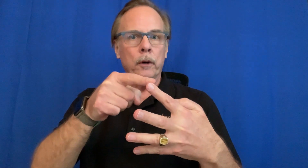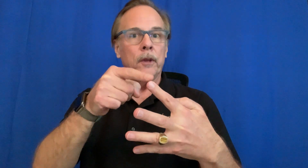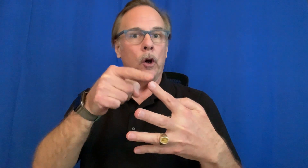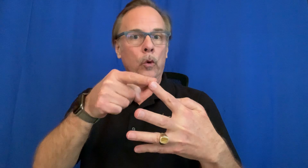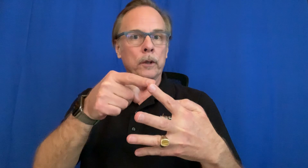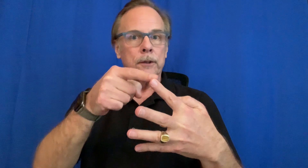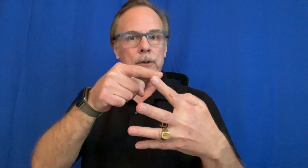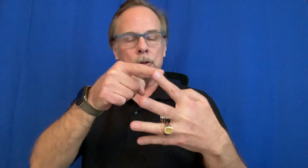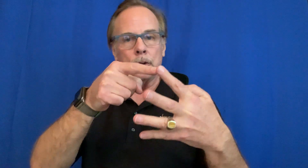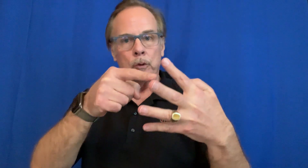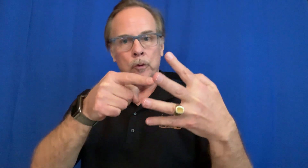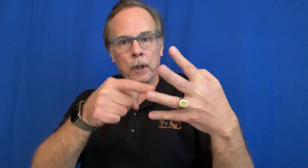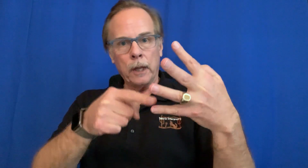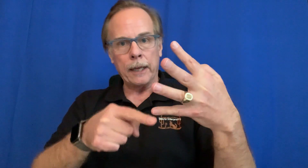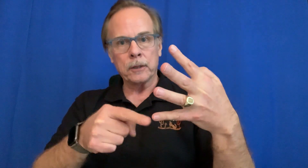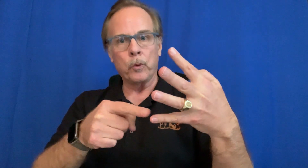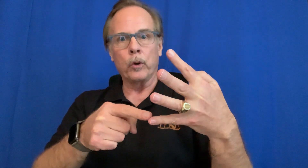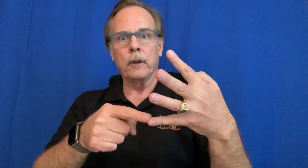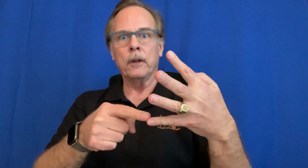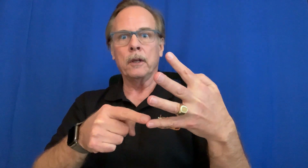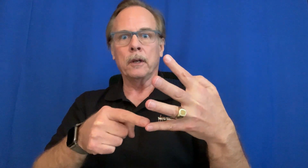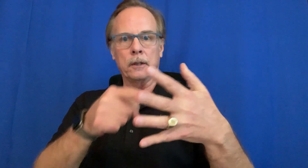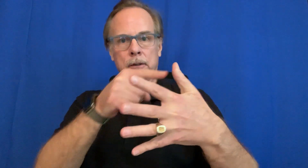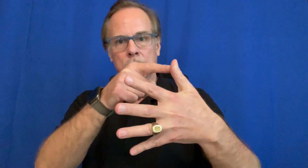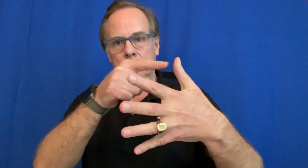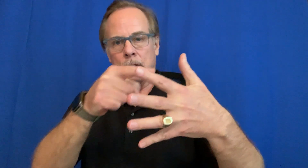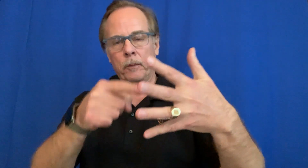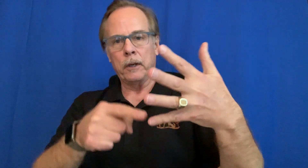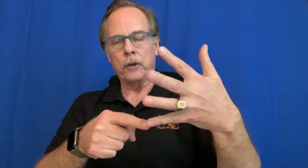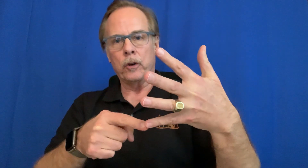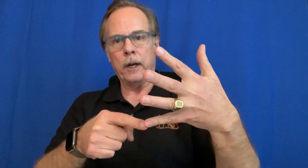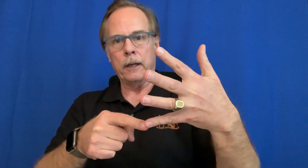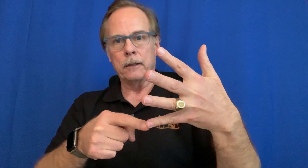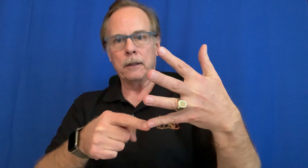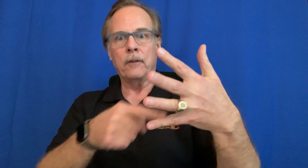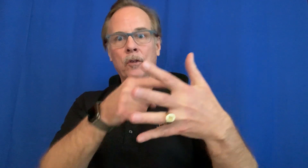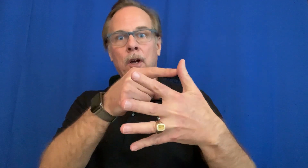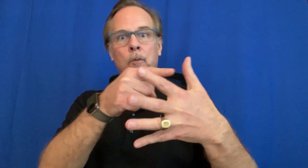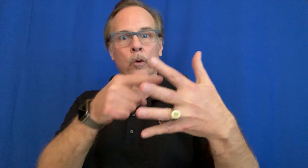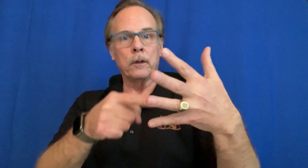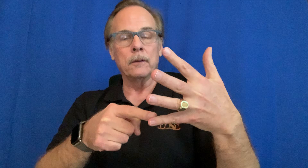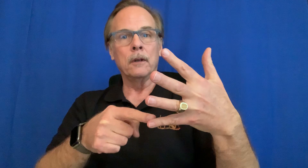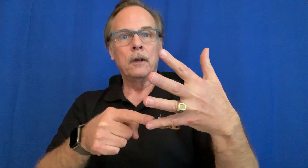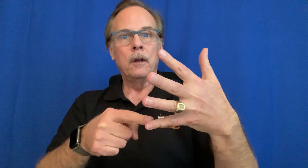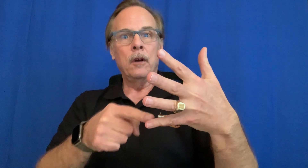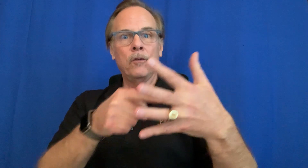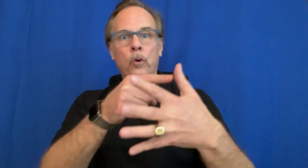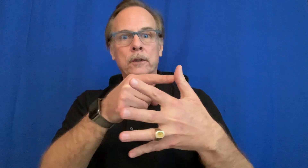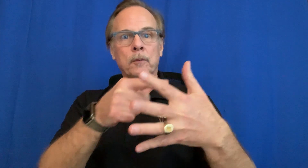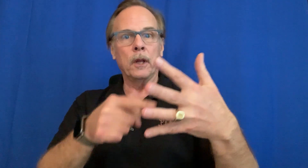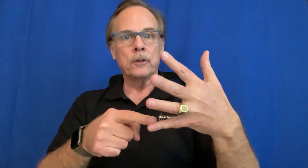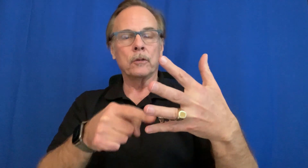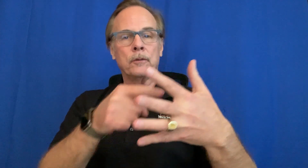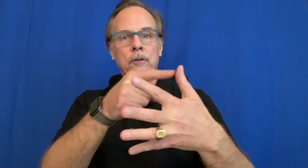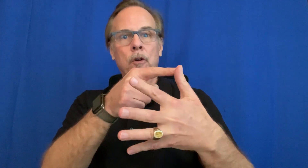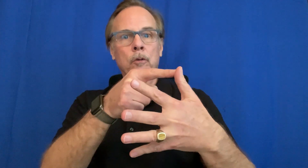the oldest, to the lastborn, the youngest, coming down your hand. And if you've got more than 4 siblings or total